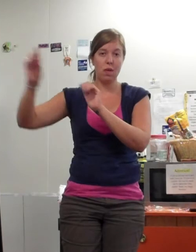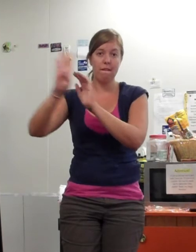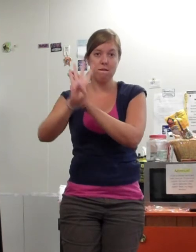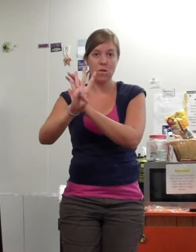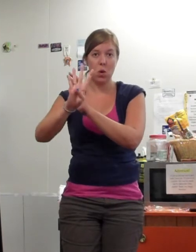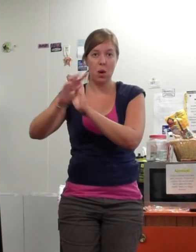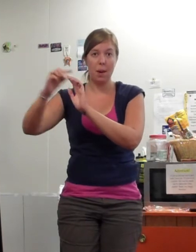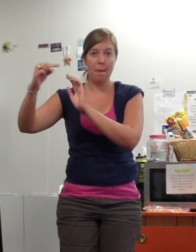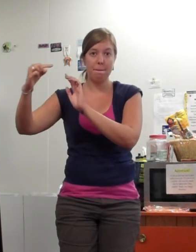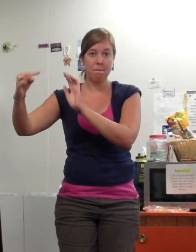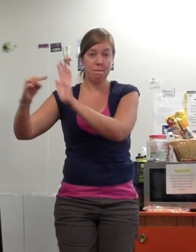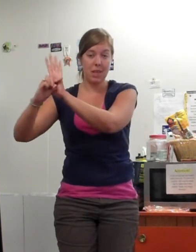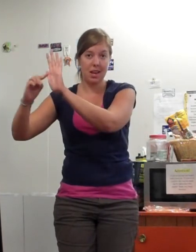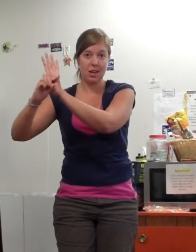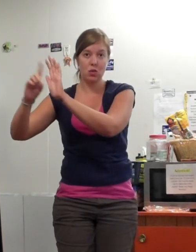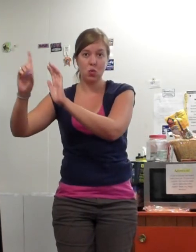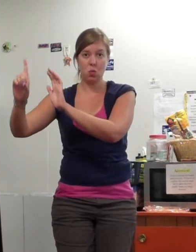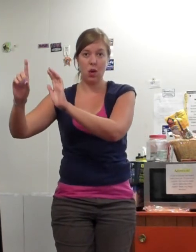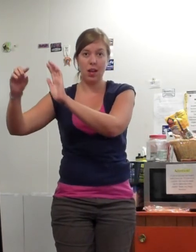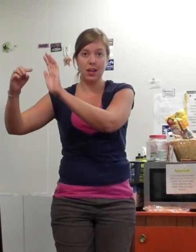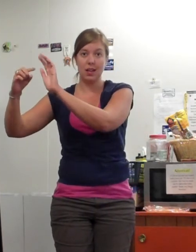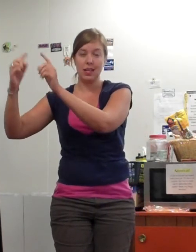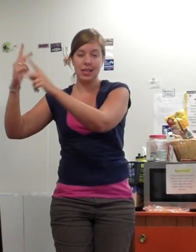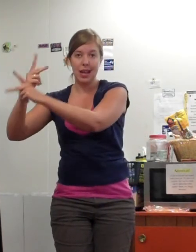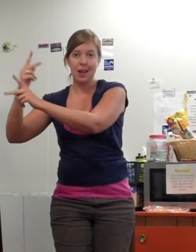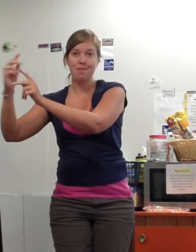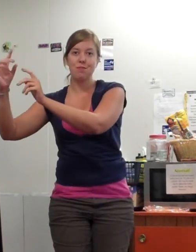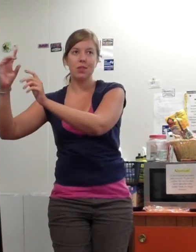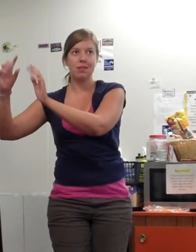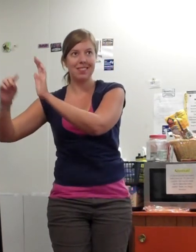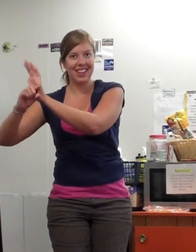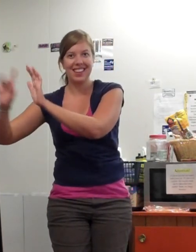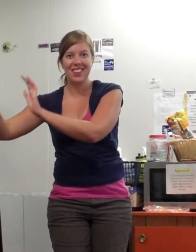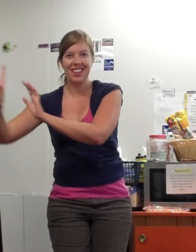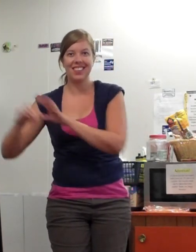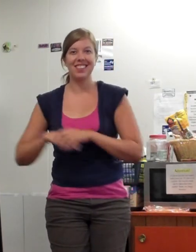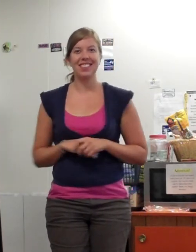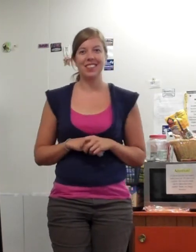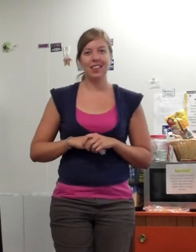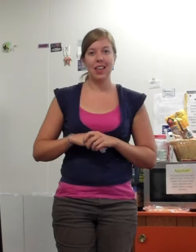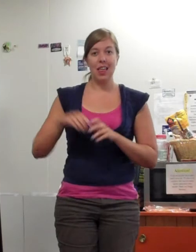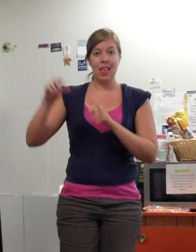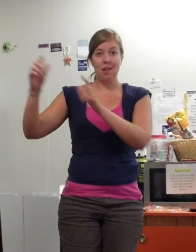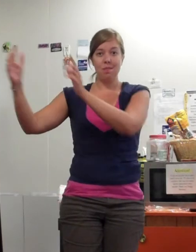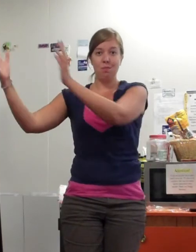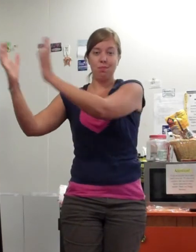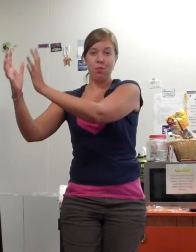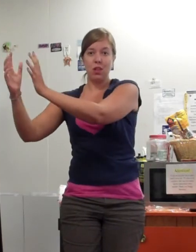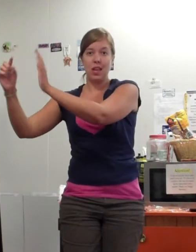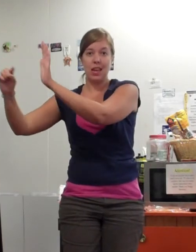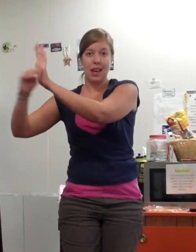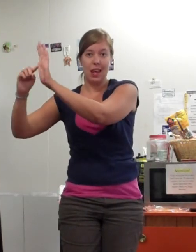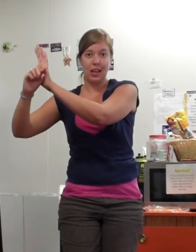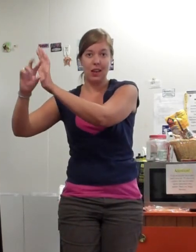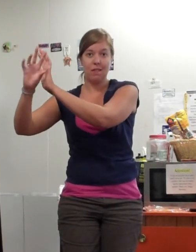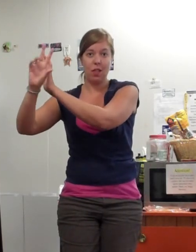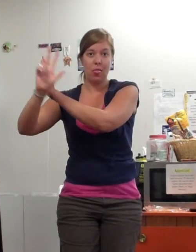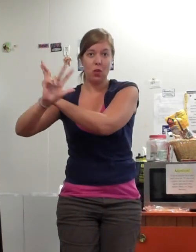negative 8. Well, 4 times 1 times negative 8 is negative 32, and it's being subtracted. So what I really have